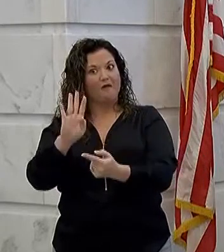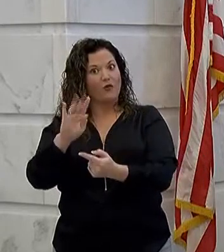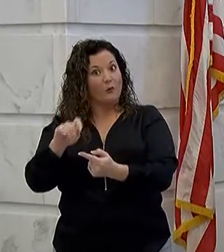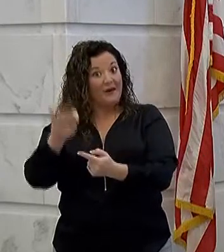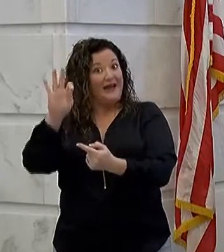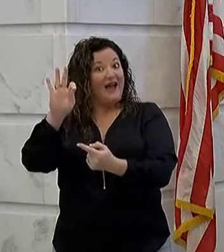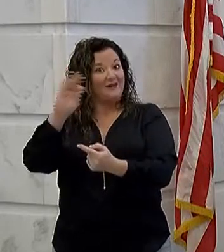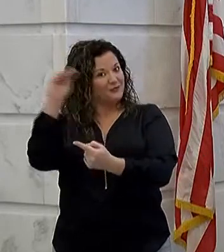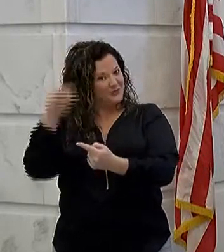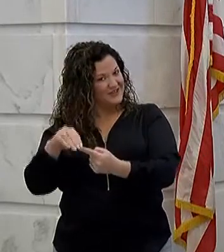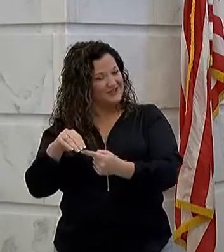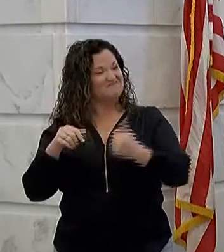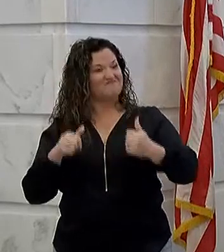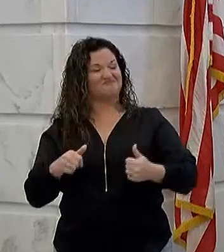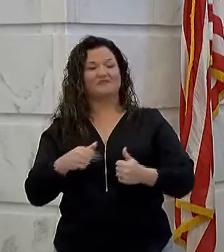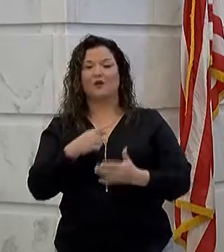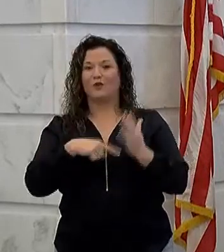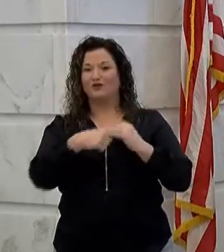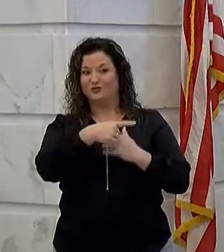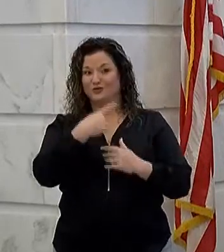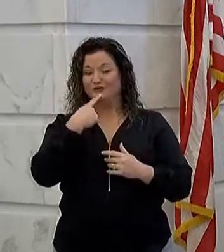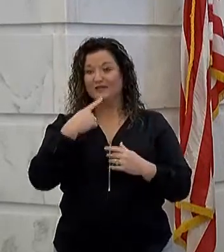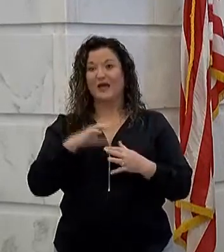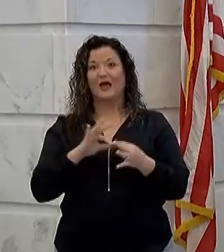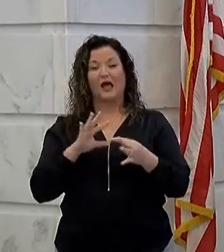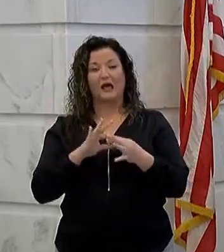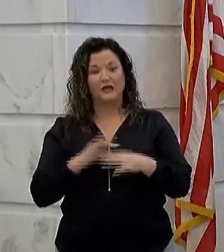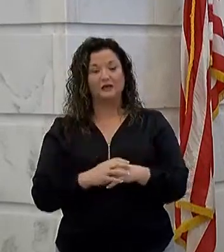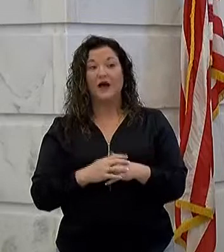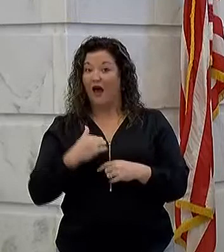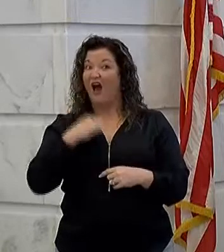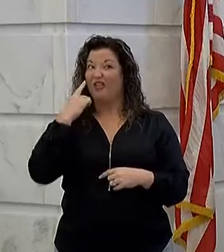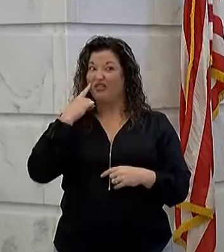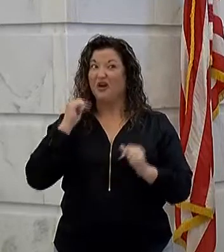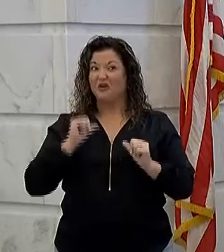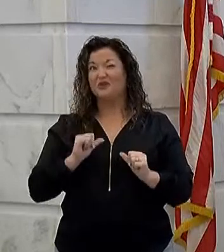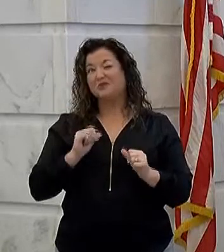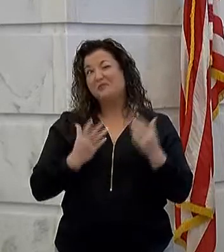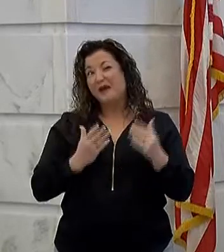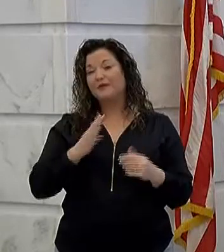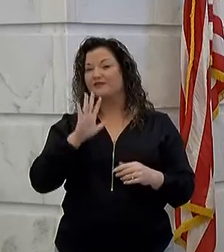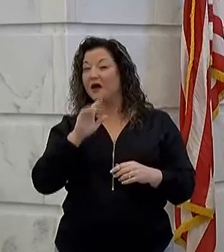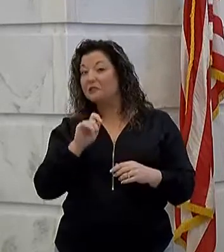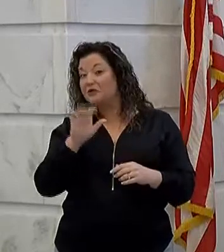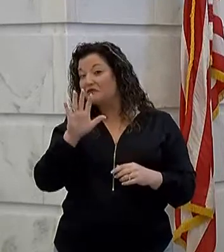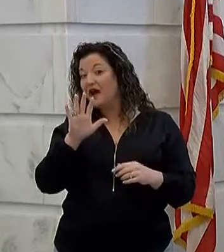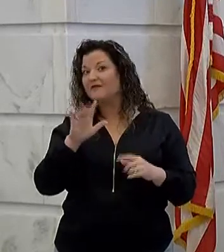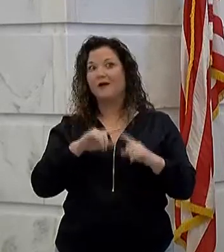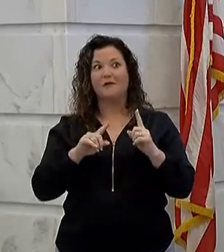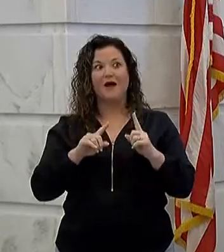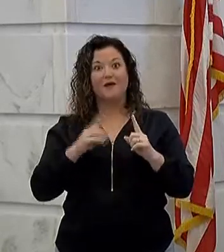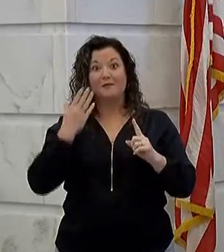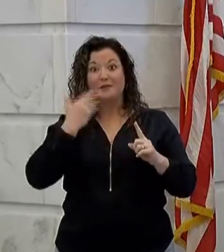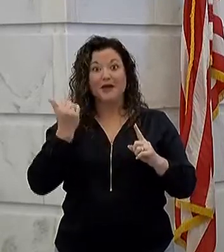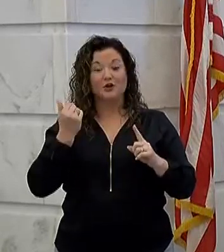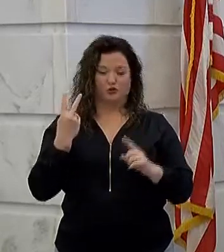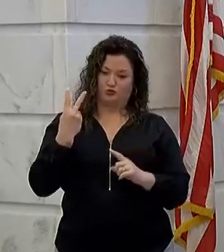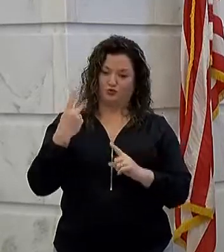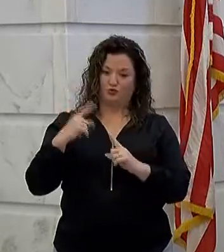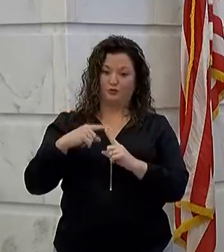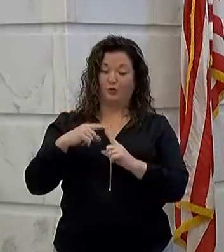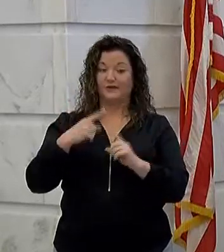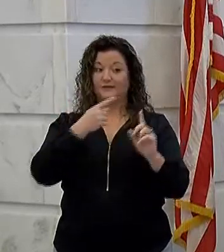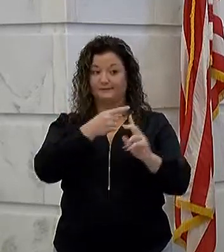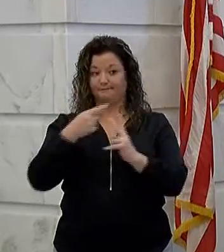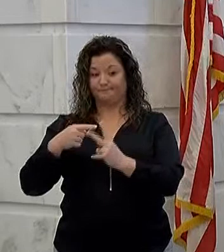and of course, as you said, I thought we could get to 5.5, but we're going deeper. 2 points, though, is